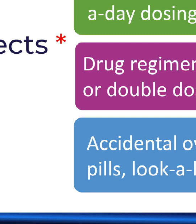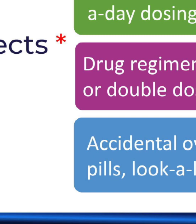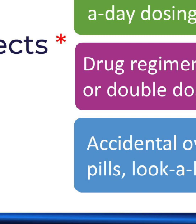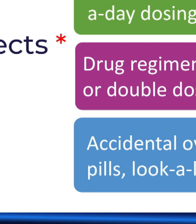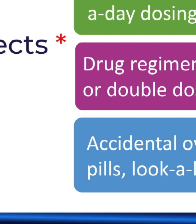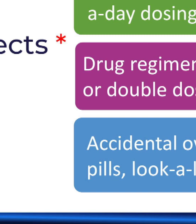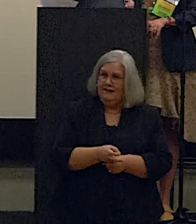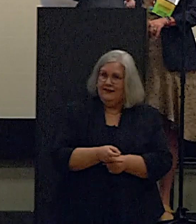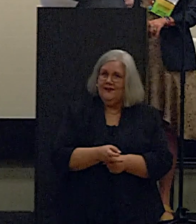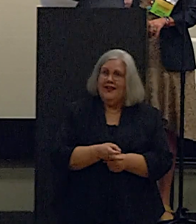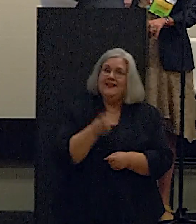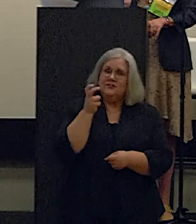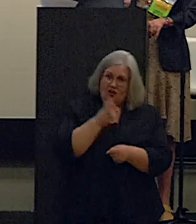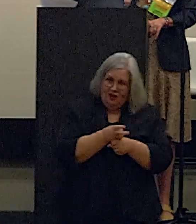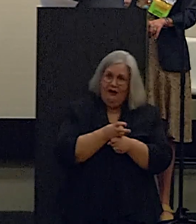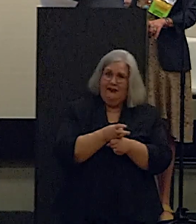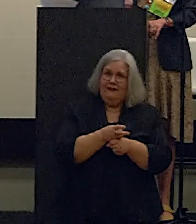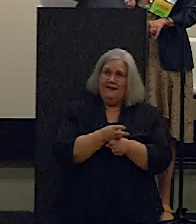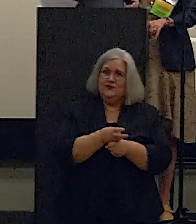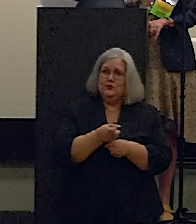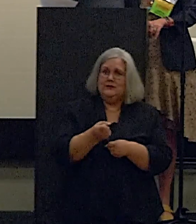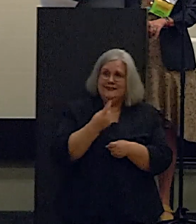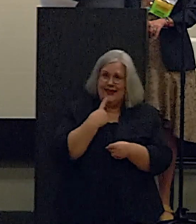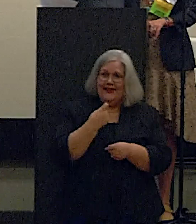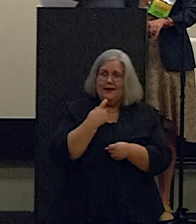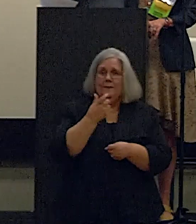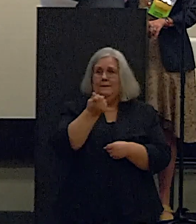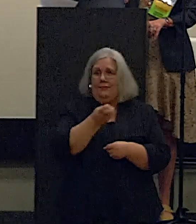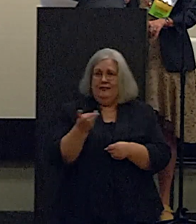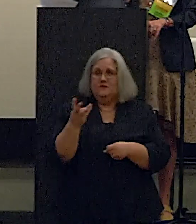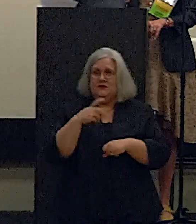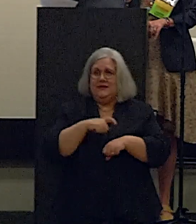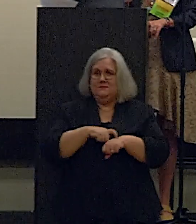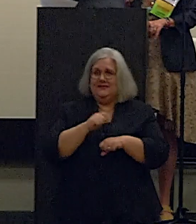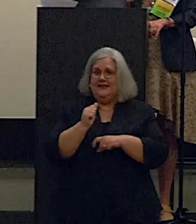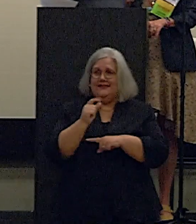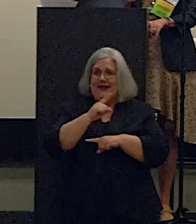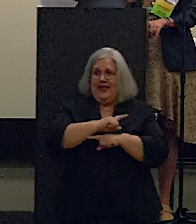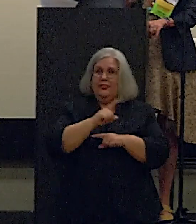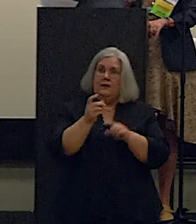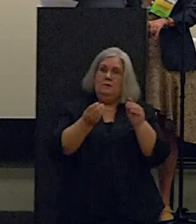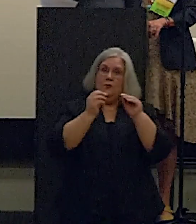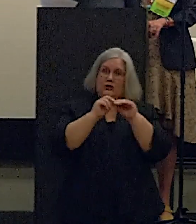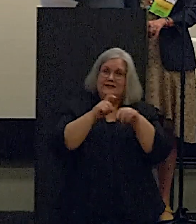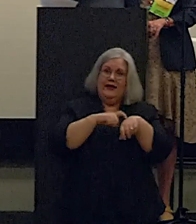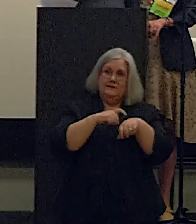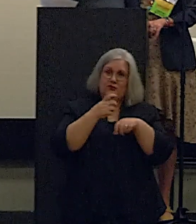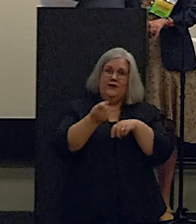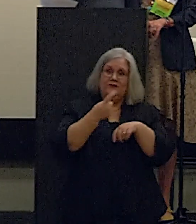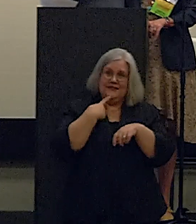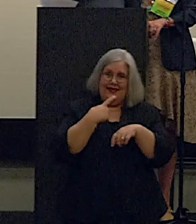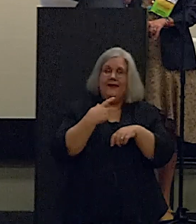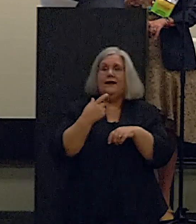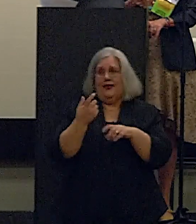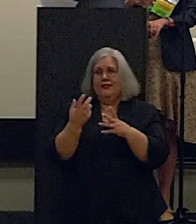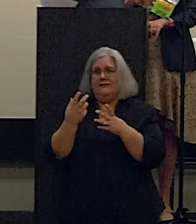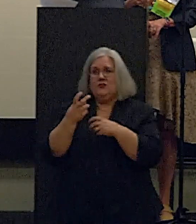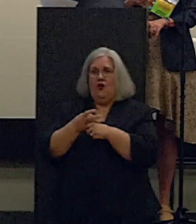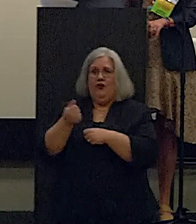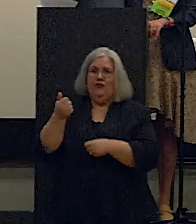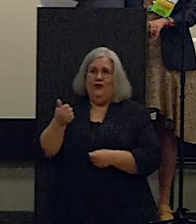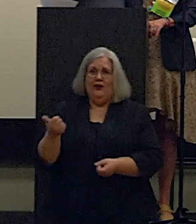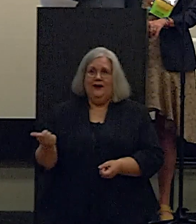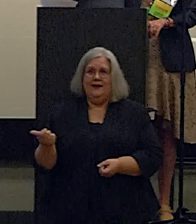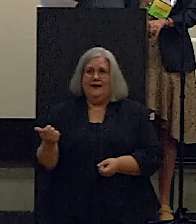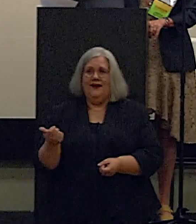is so hard to get through a multiple time a day dosing. And the more times a day that you have to take medication, the harder it gets. We